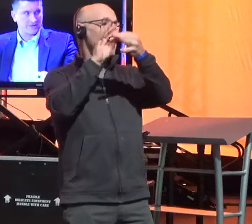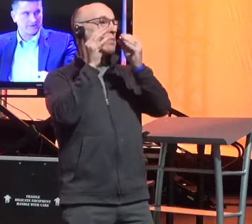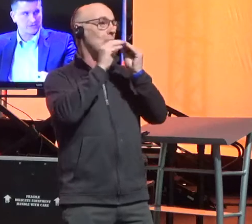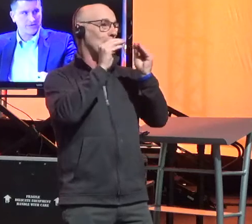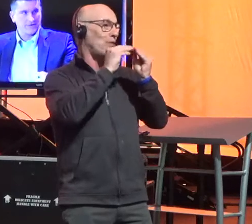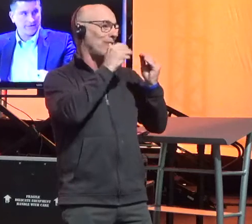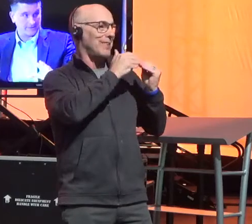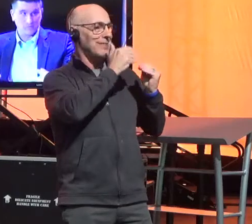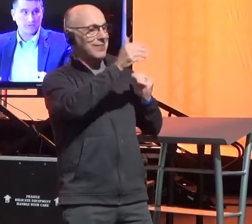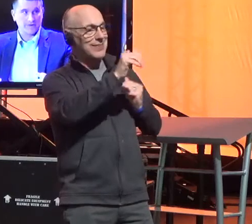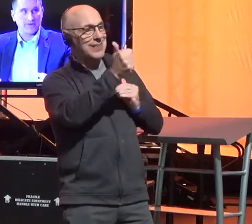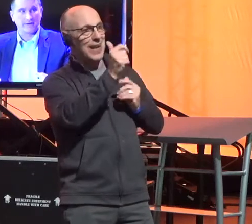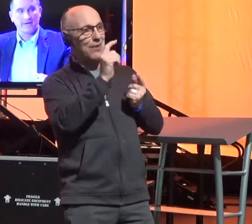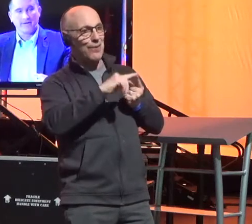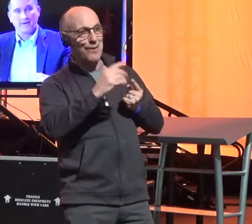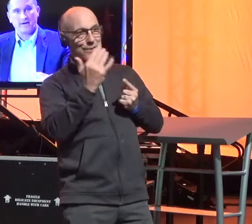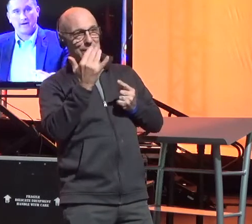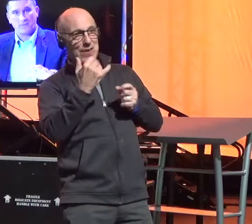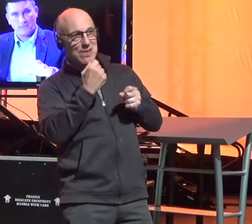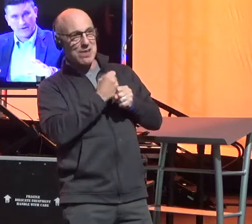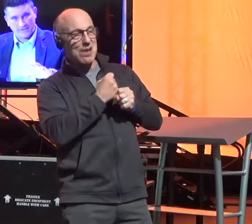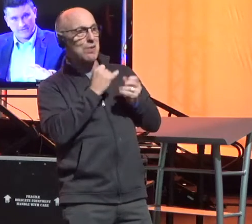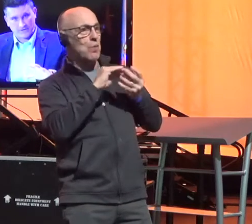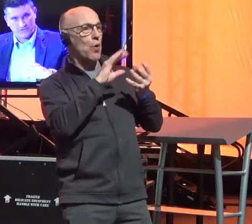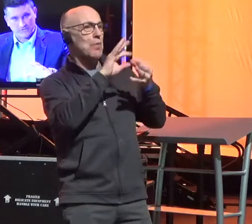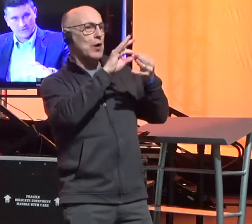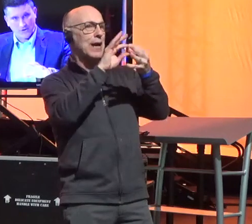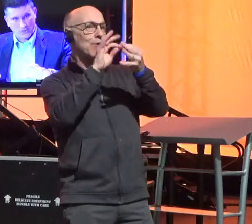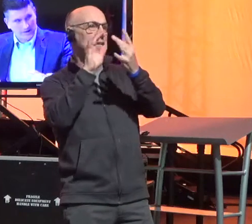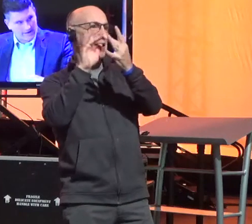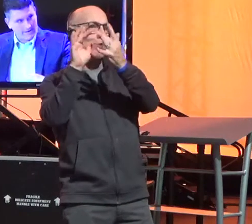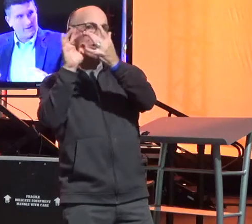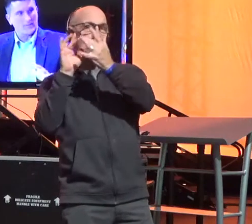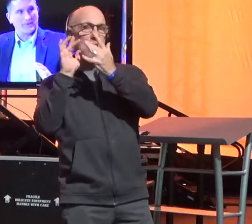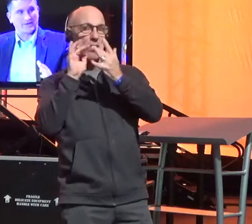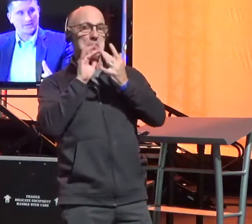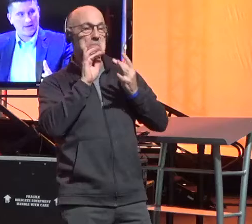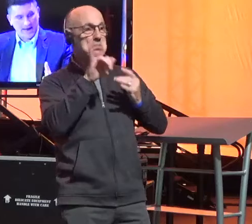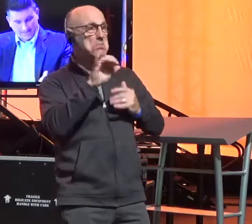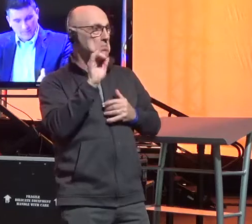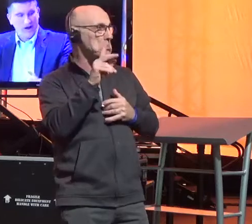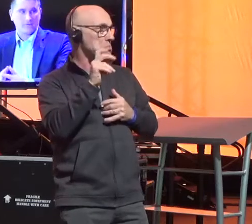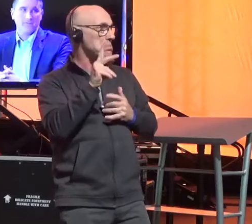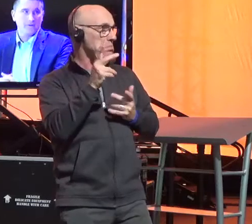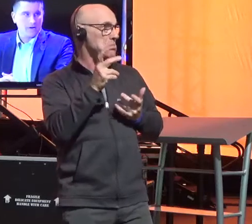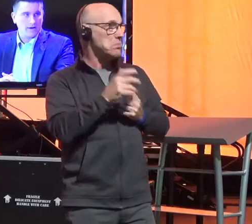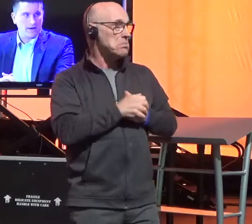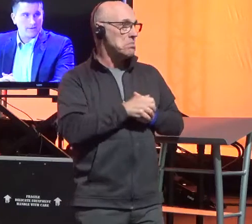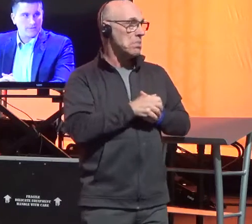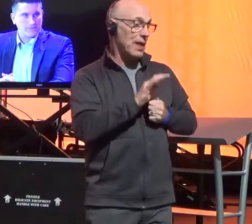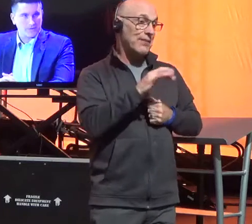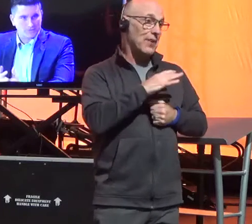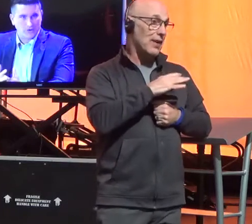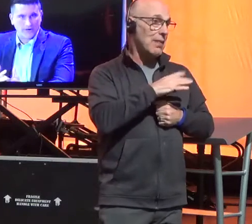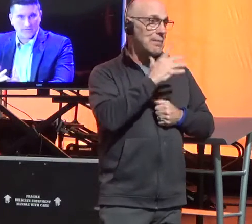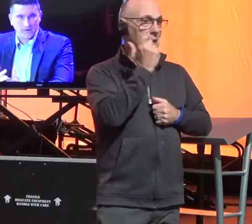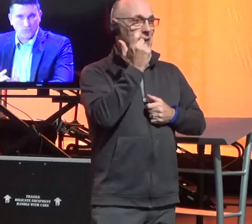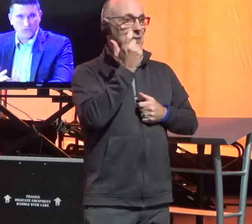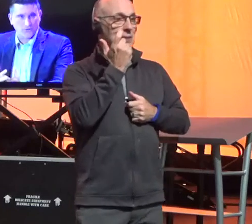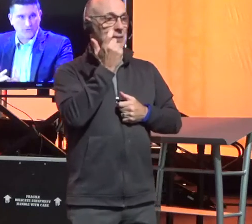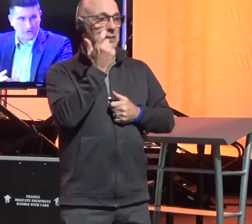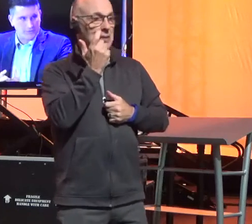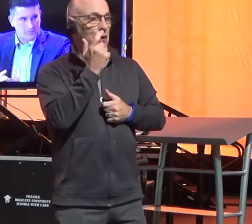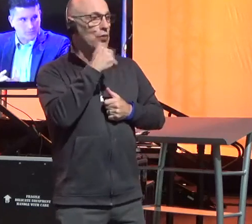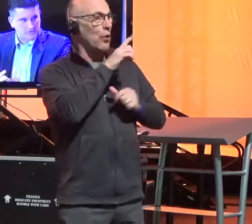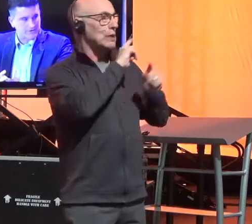15 years, it seems to me like. But I think that's okay, because at the bottom, those various networks